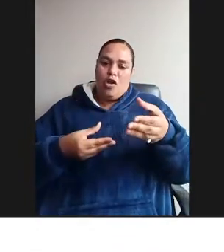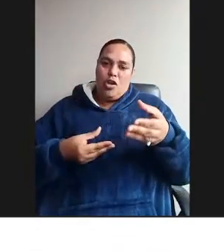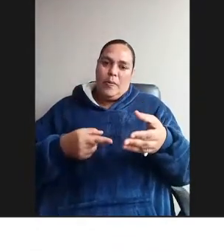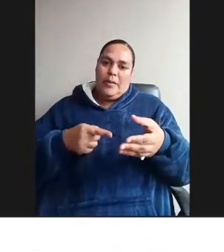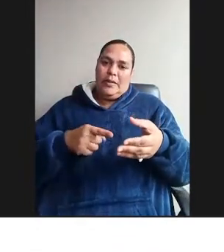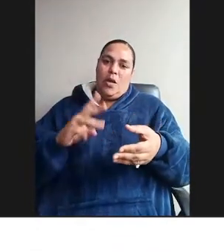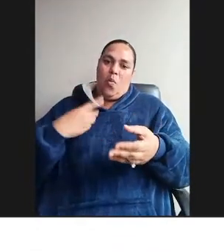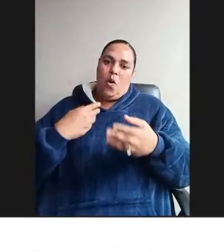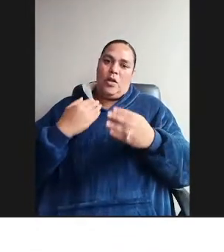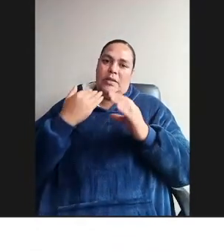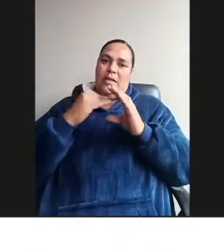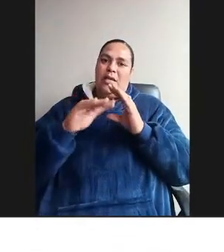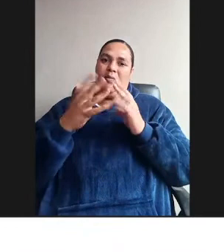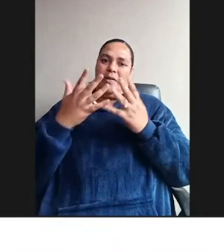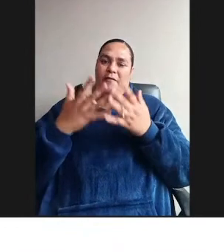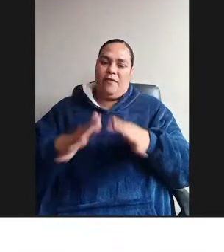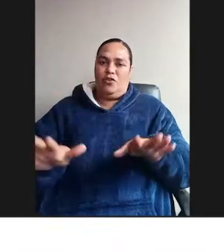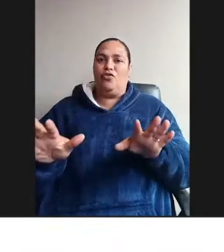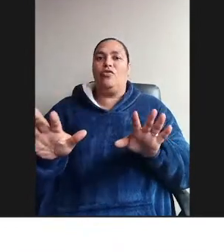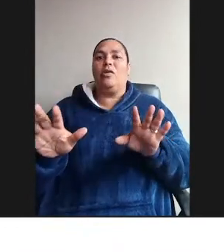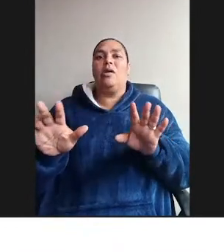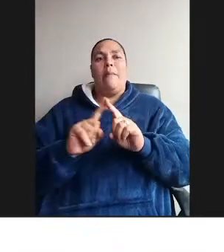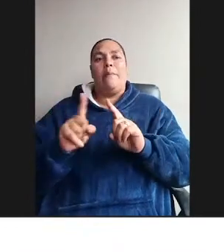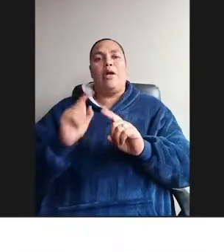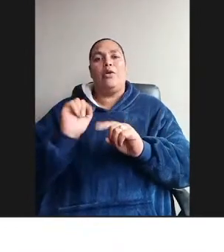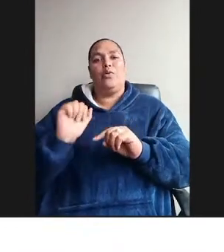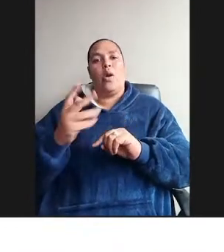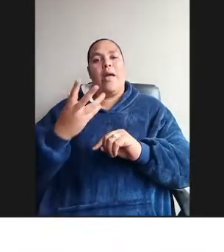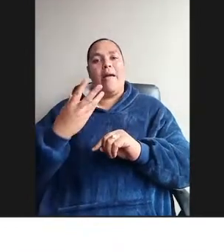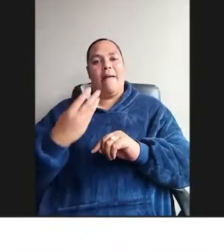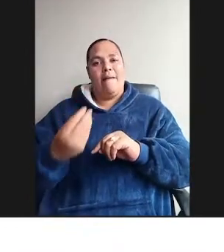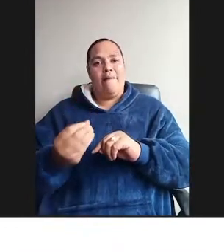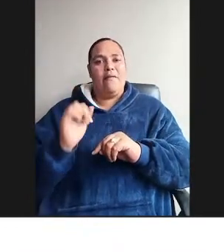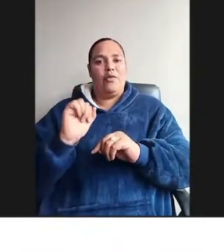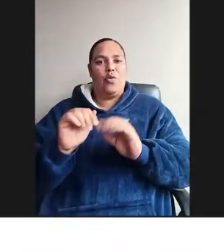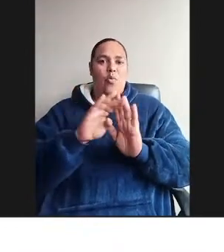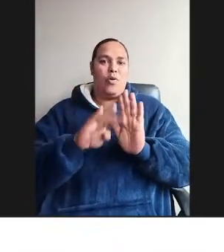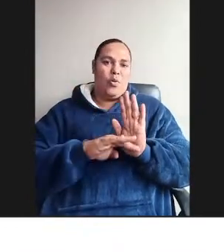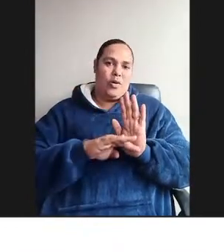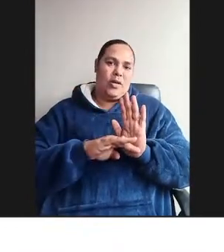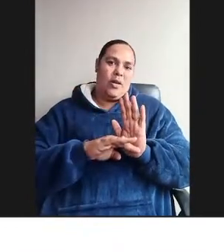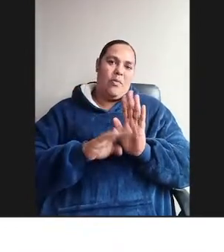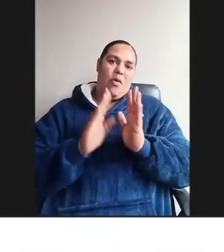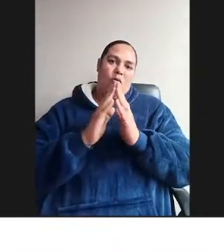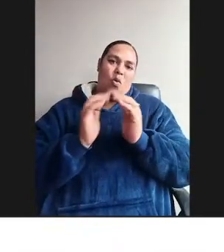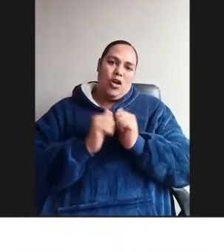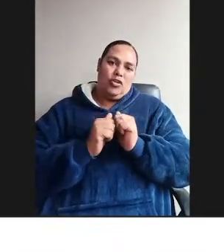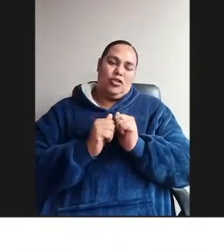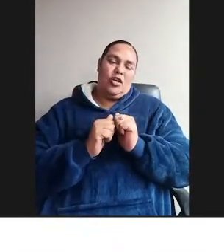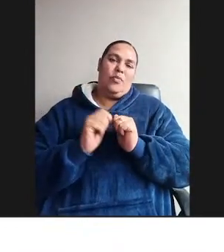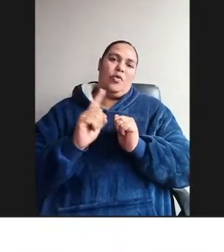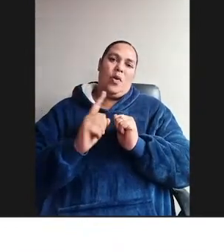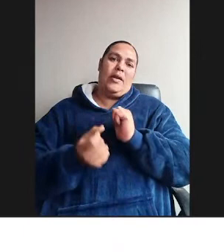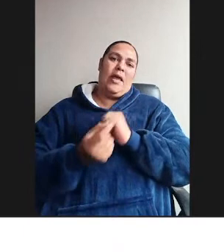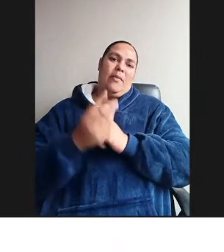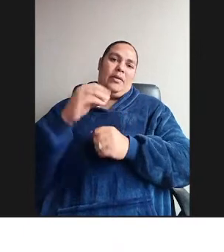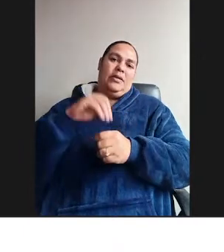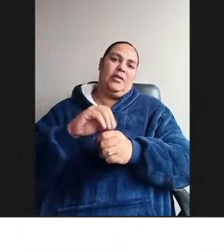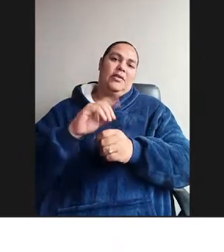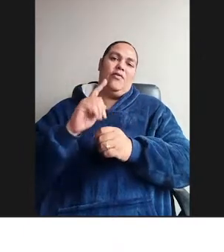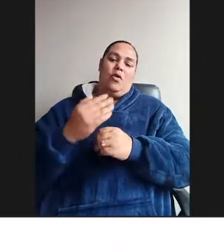through. And it has the program of workshops that is going to be taking place for the remainder of